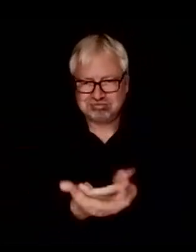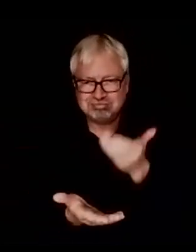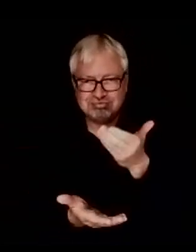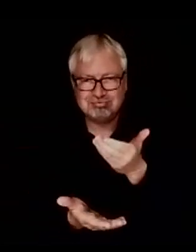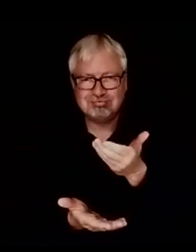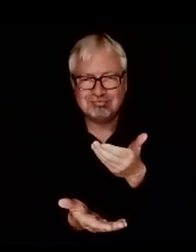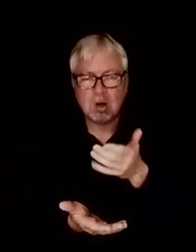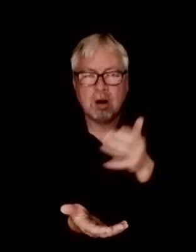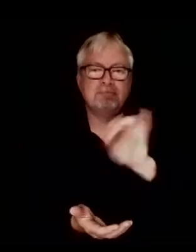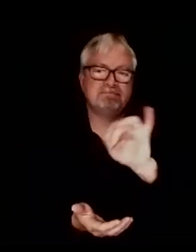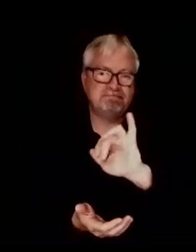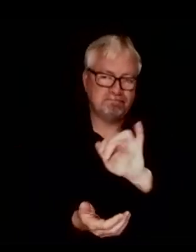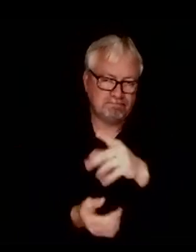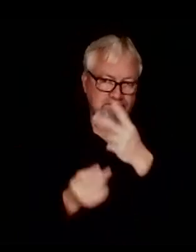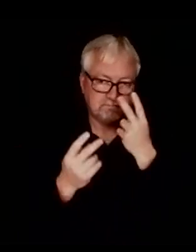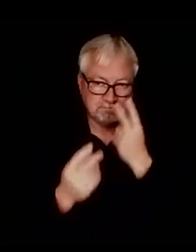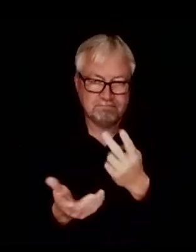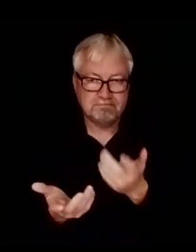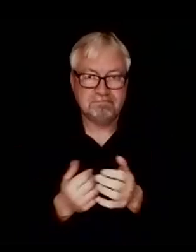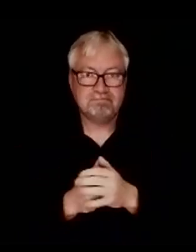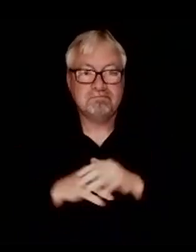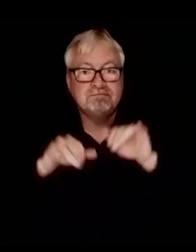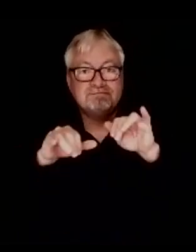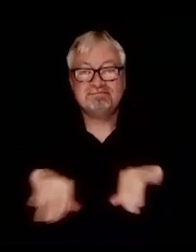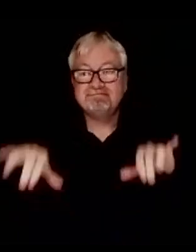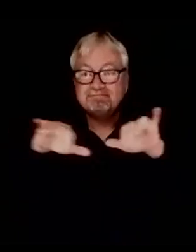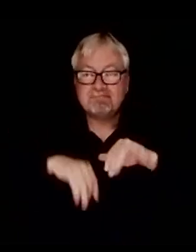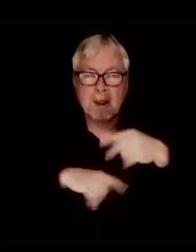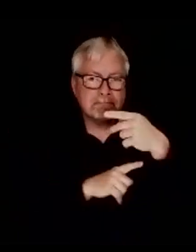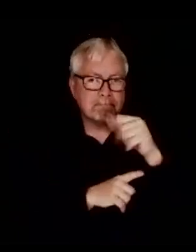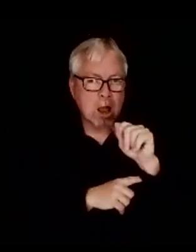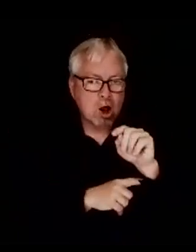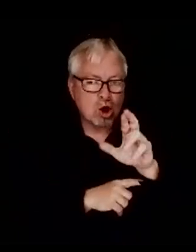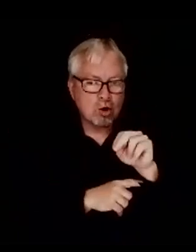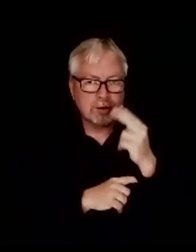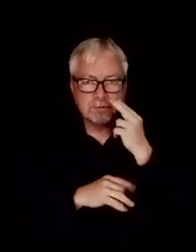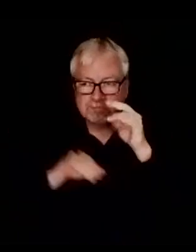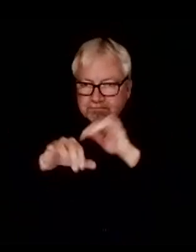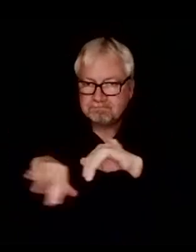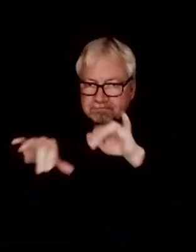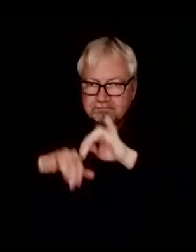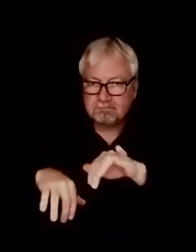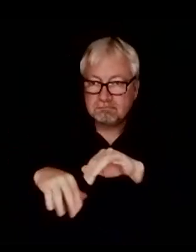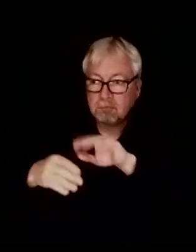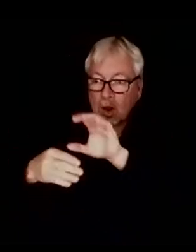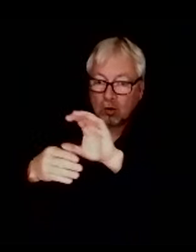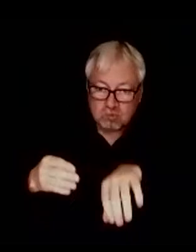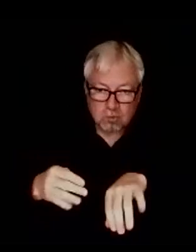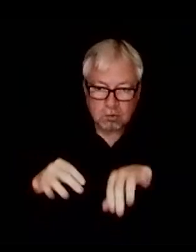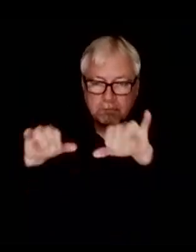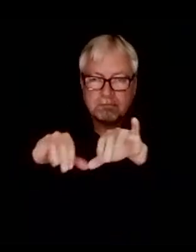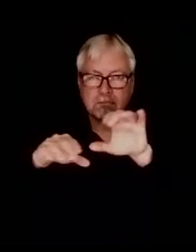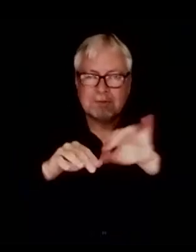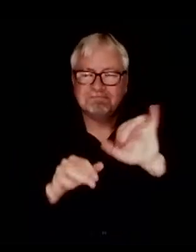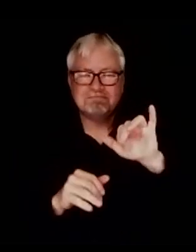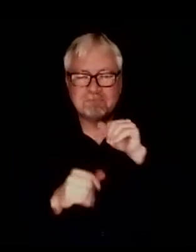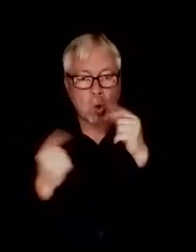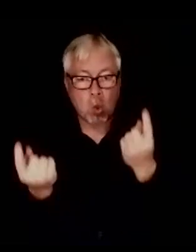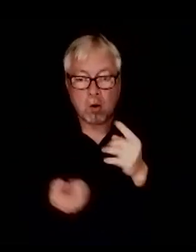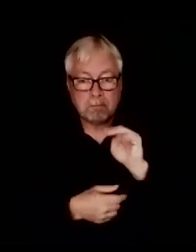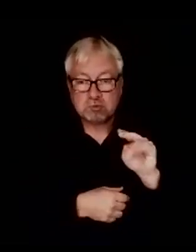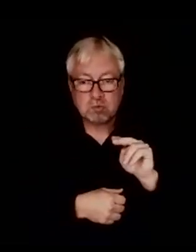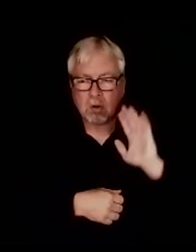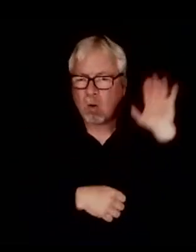same conclusions reached not just in Minnesota but all over the country. And CDC's guidance and